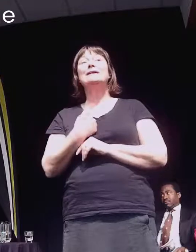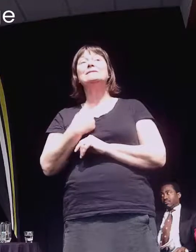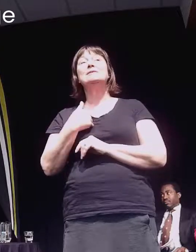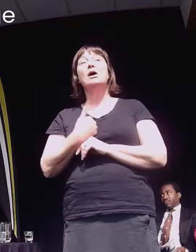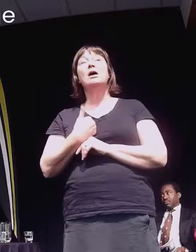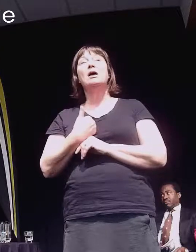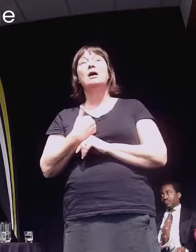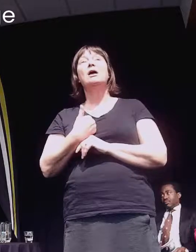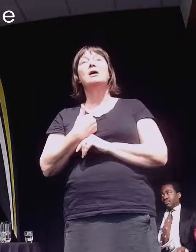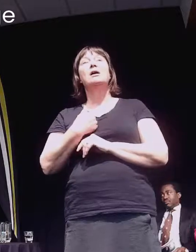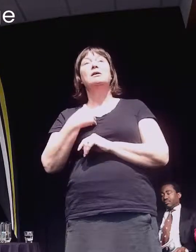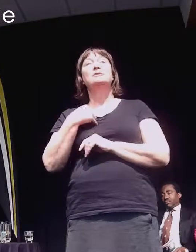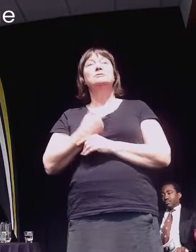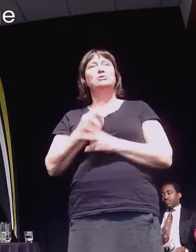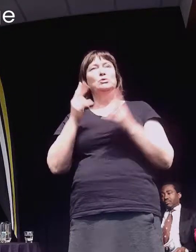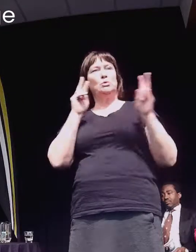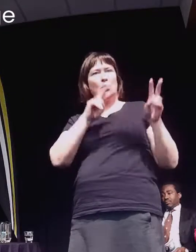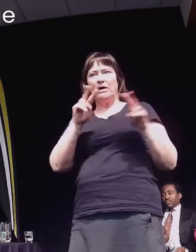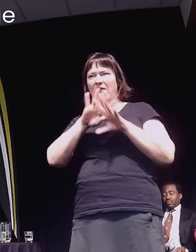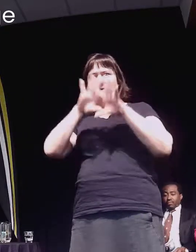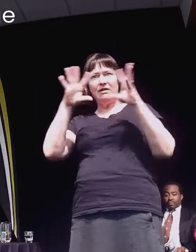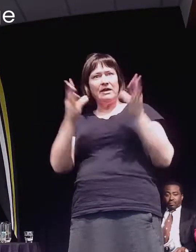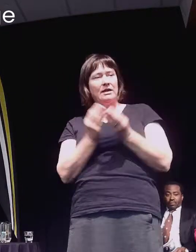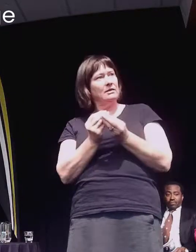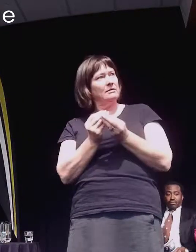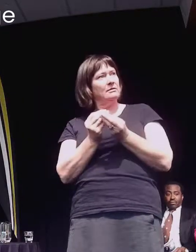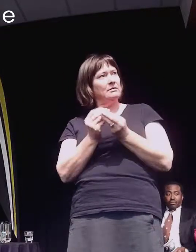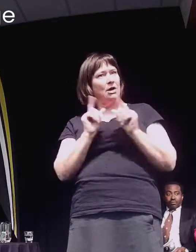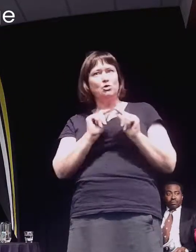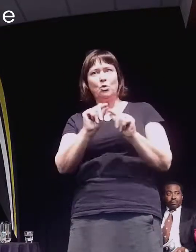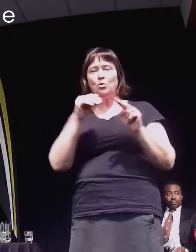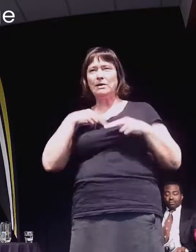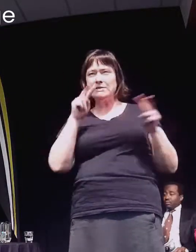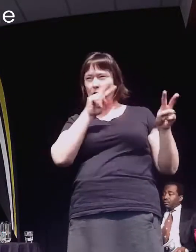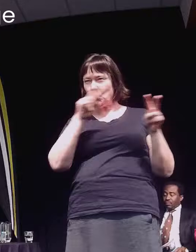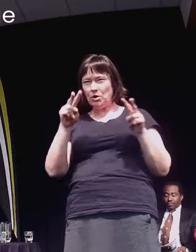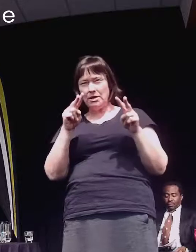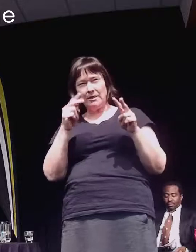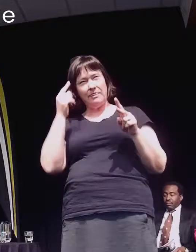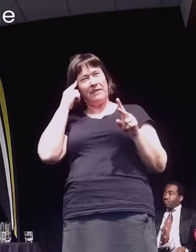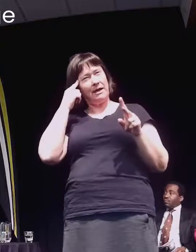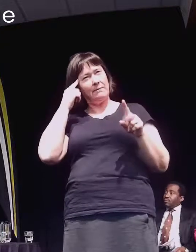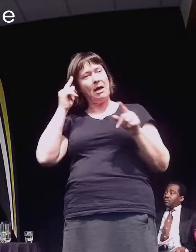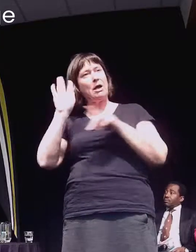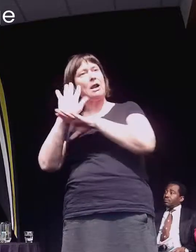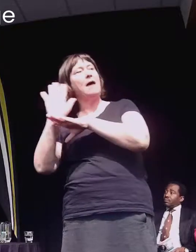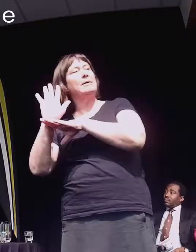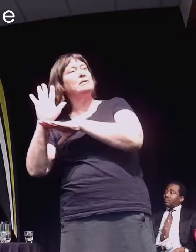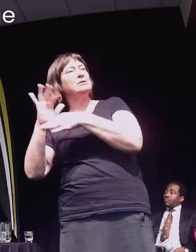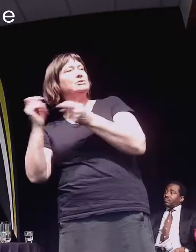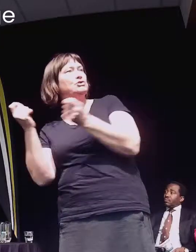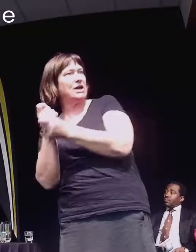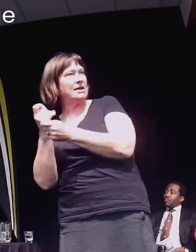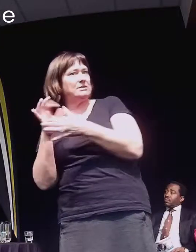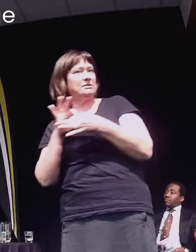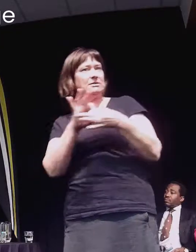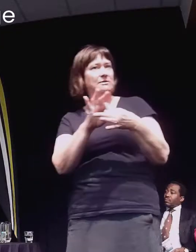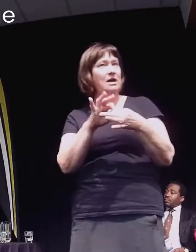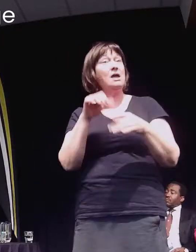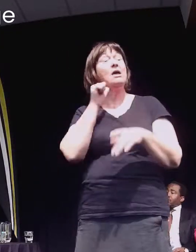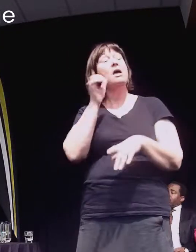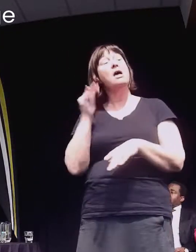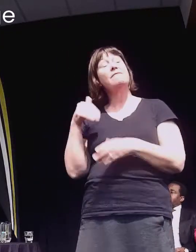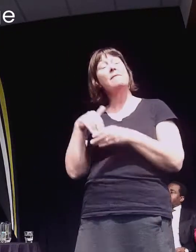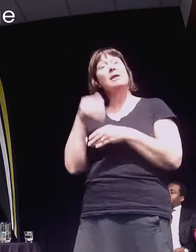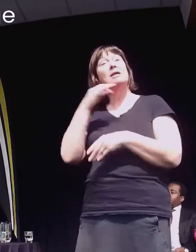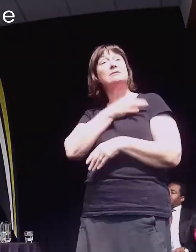a lens over everything it does around sustainability, and if I'm elected mayor, I will look at an environment committee that has